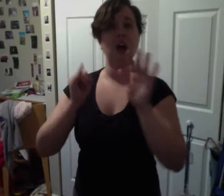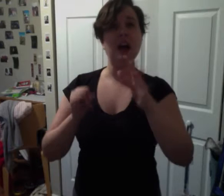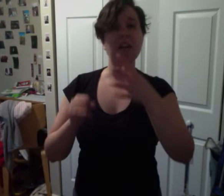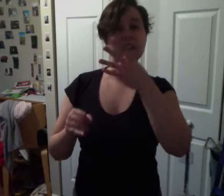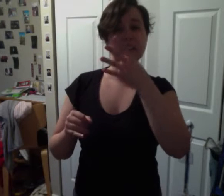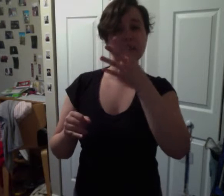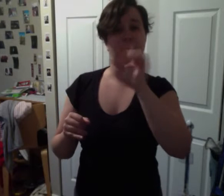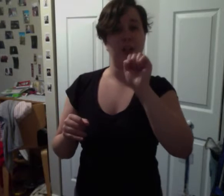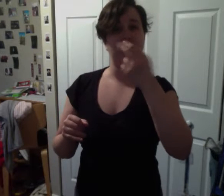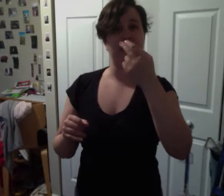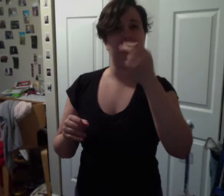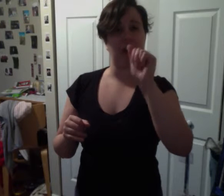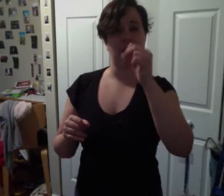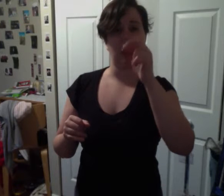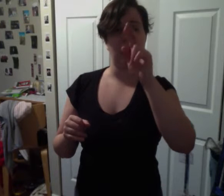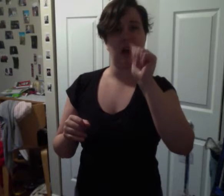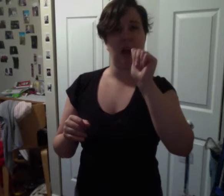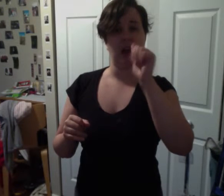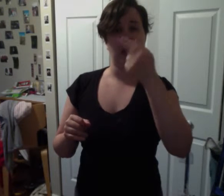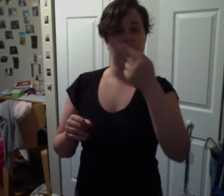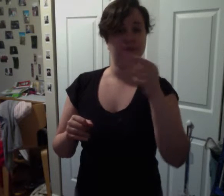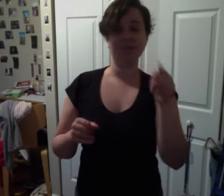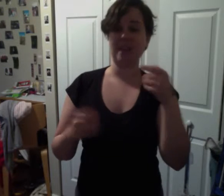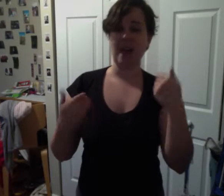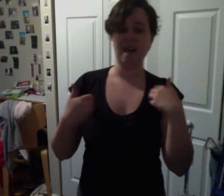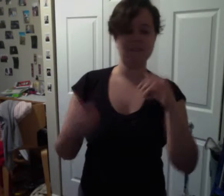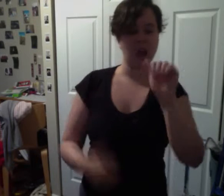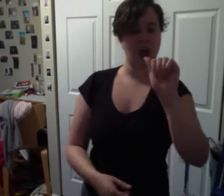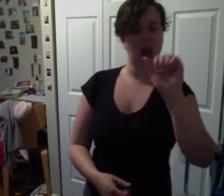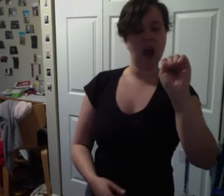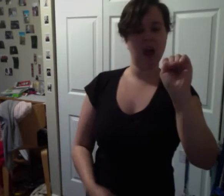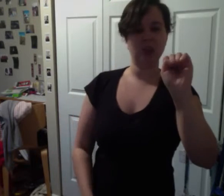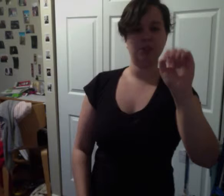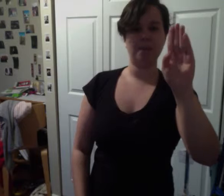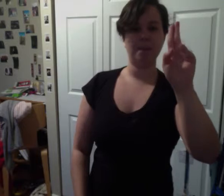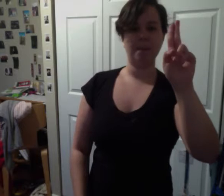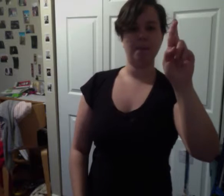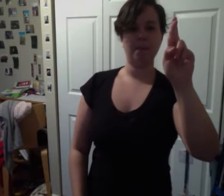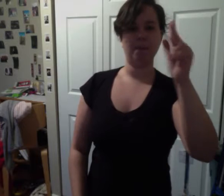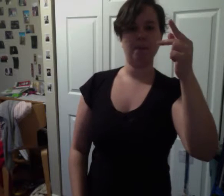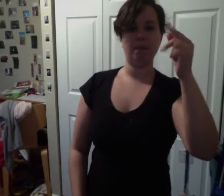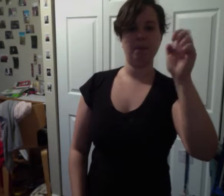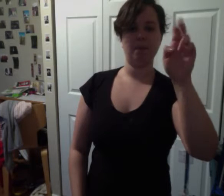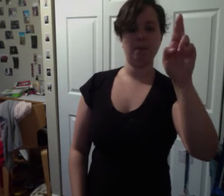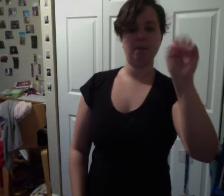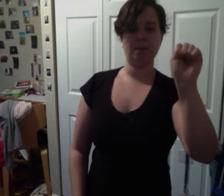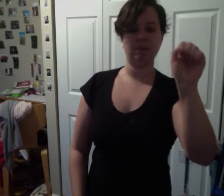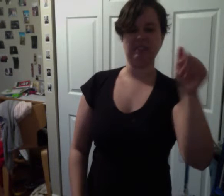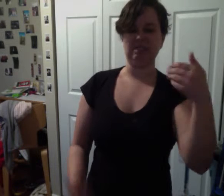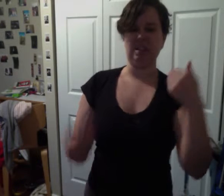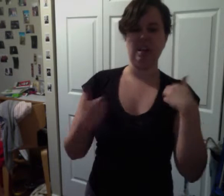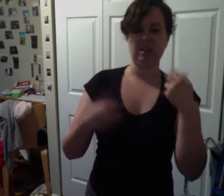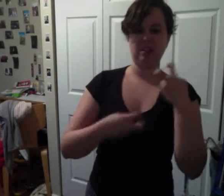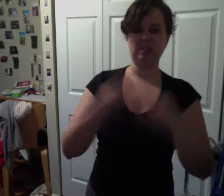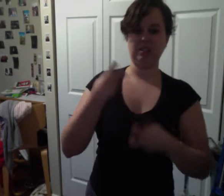syndrome. As you may know, kids with Asperger's are incredibly smart, but have a tough time socially. They usually have obsessions. In